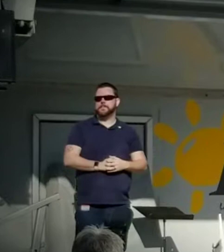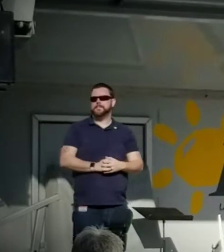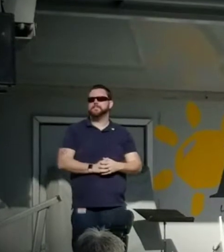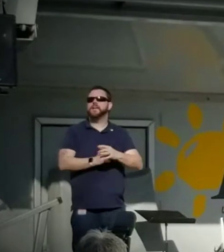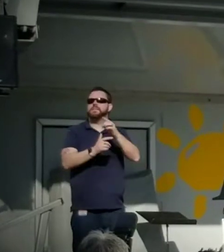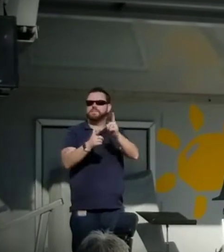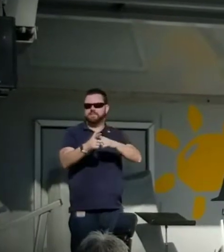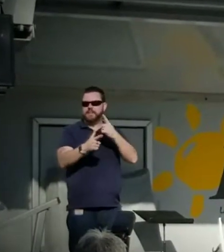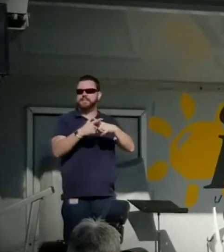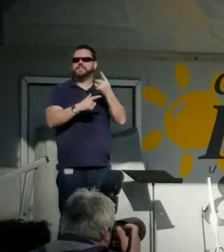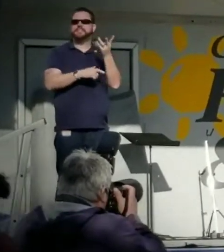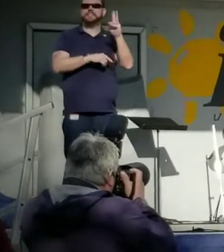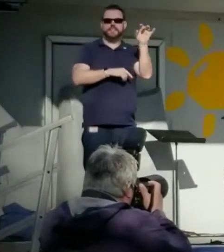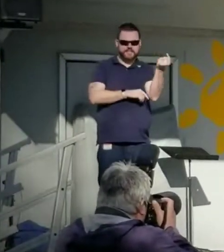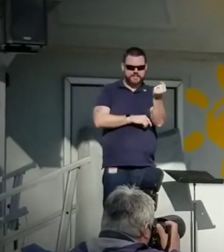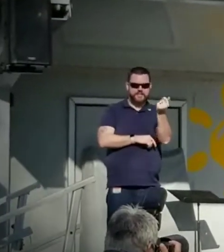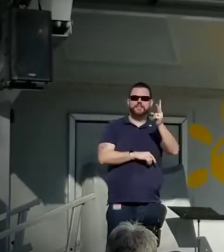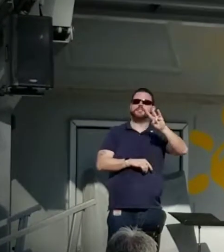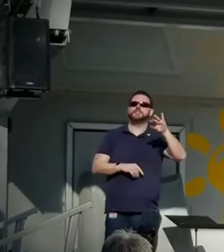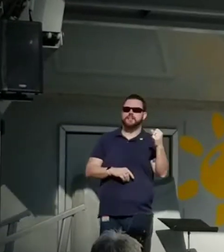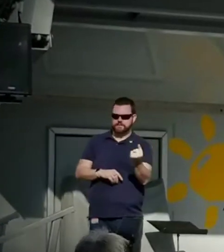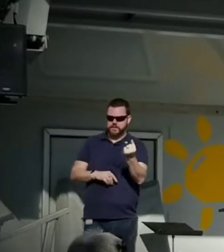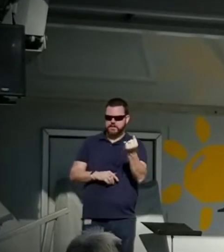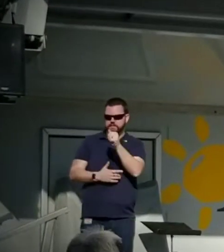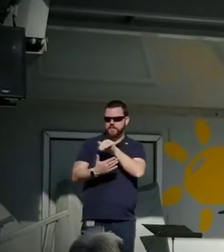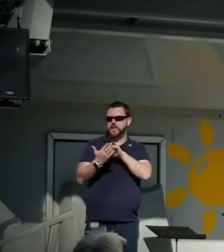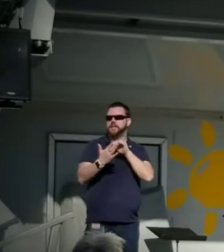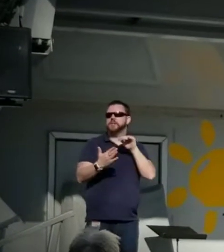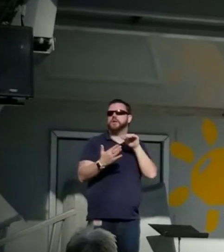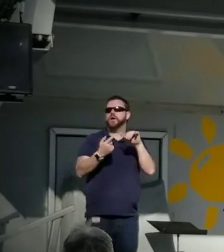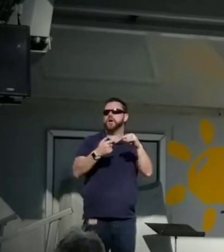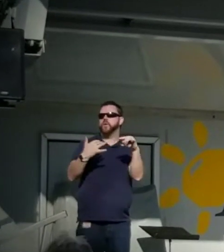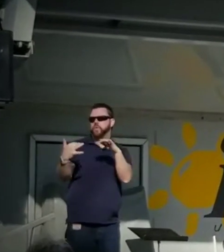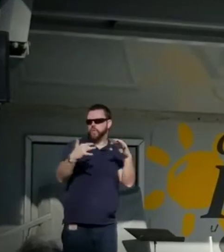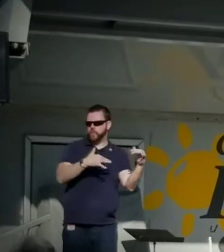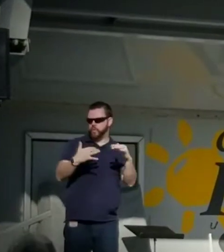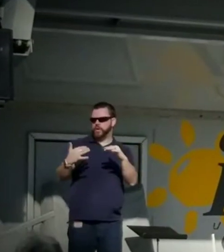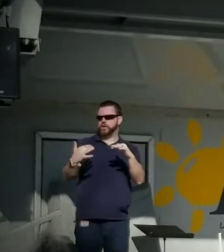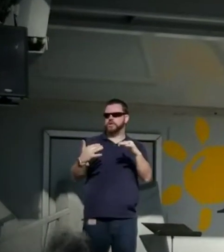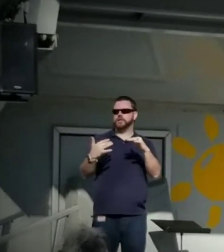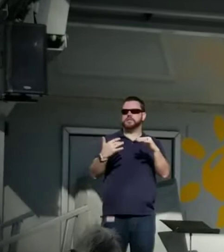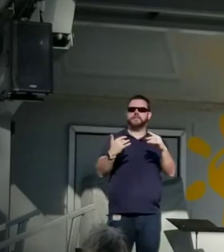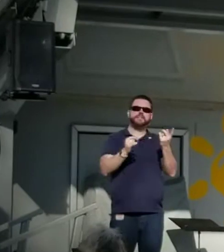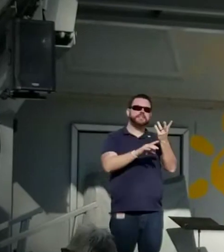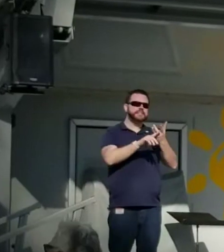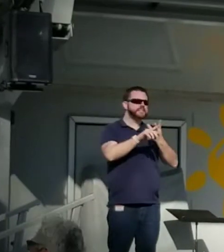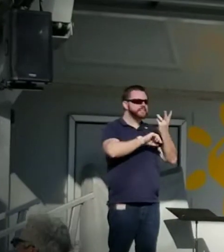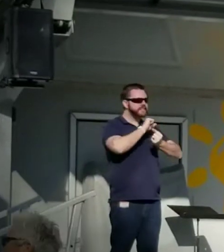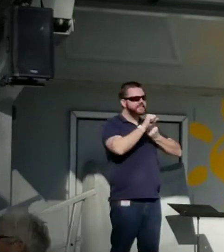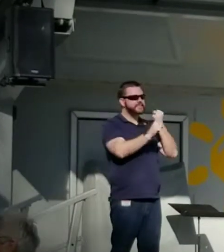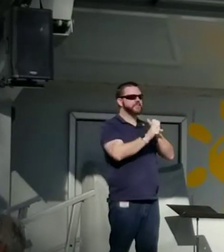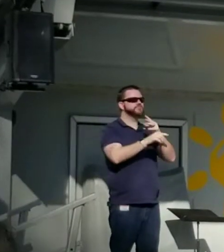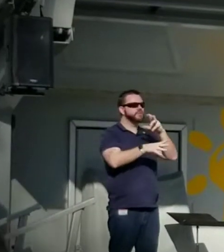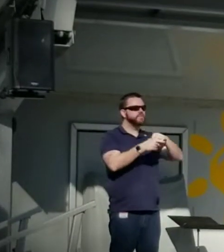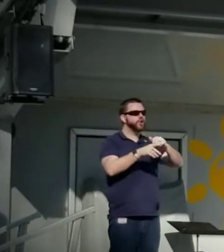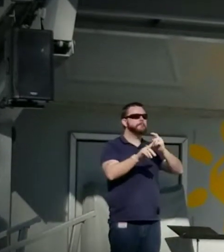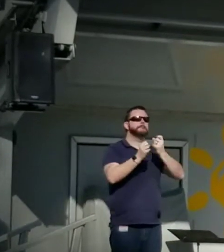Then in the 60s and 70s for anti-war and equality right causes. Over the last 6 years, she's participated in